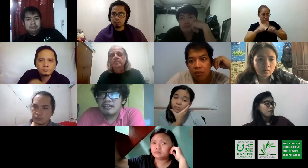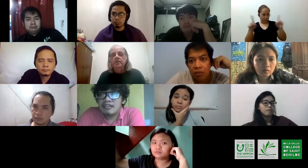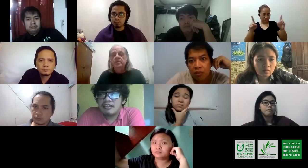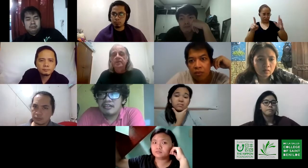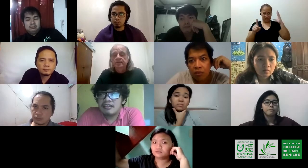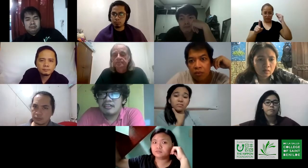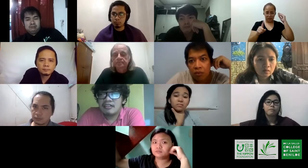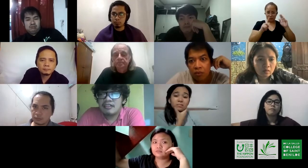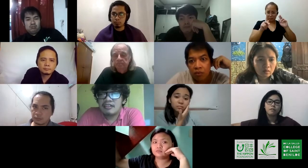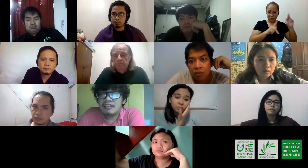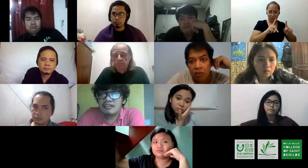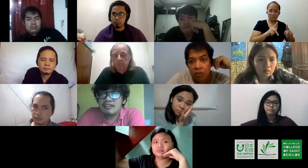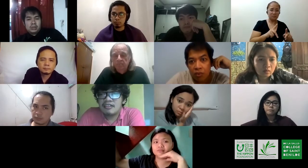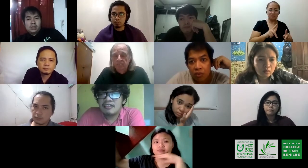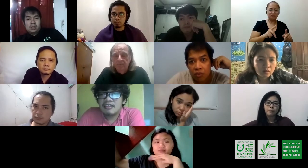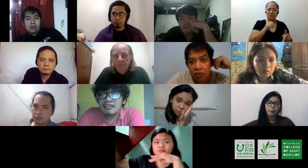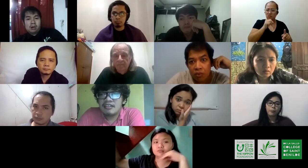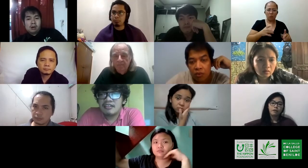a community.